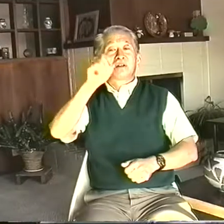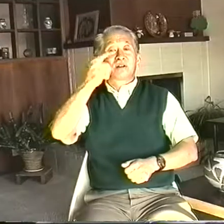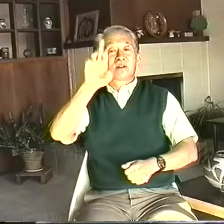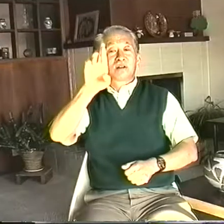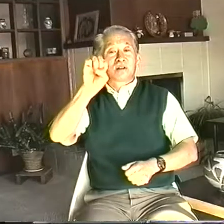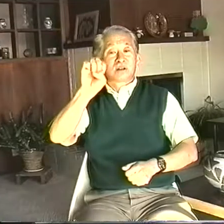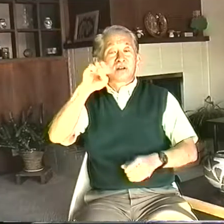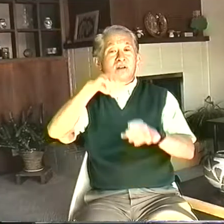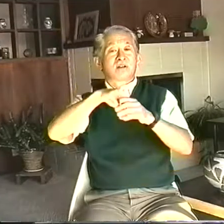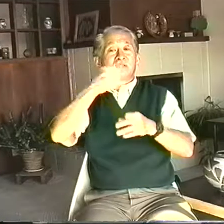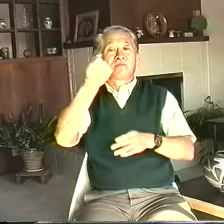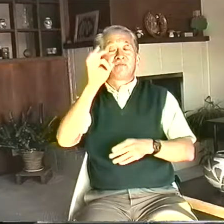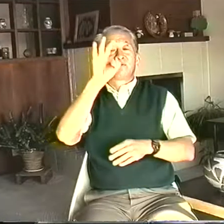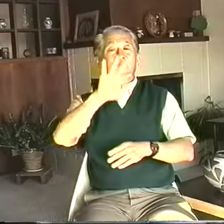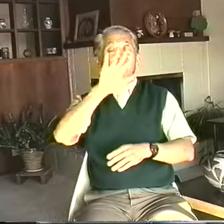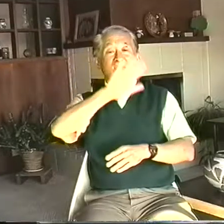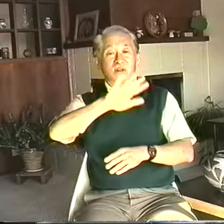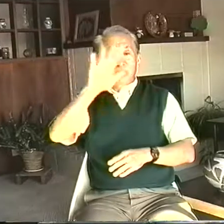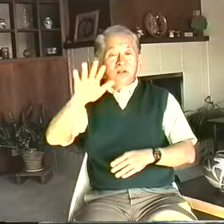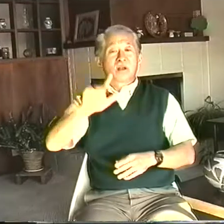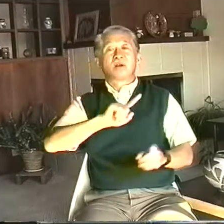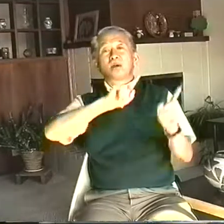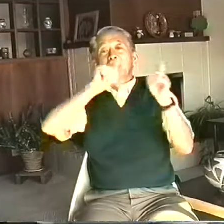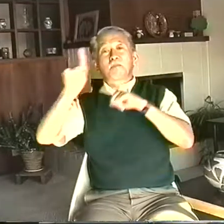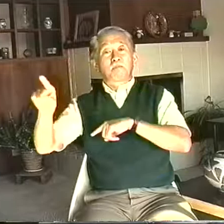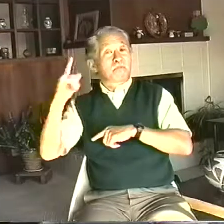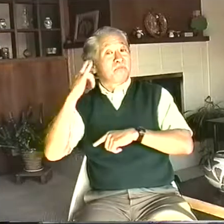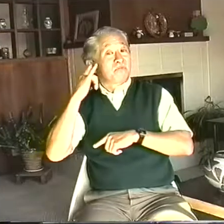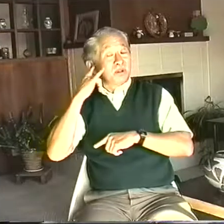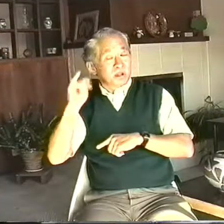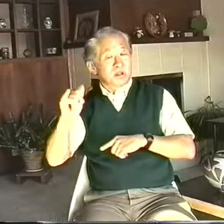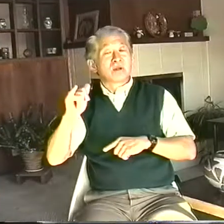I graduated from Gallaudet College with an AA degree in